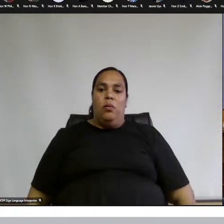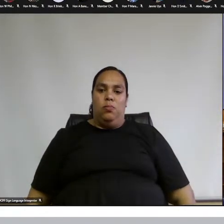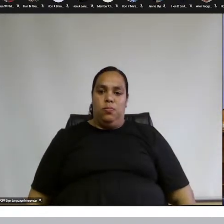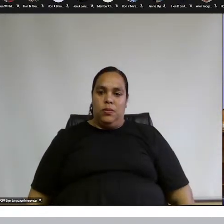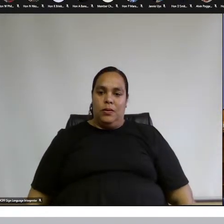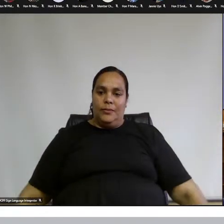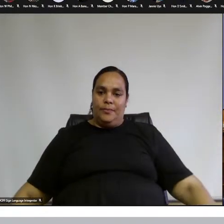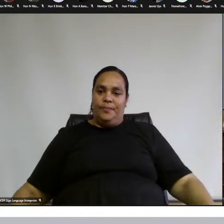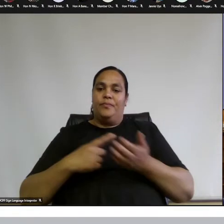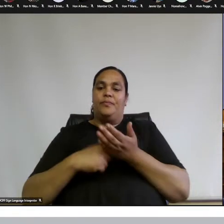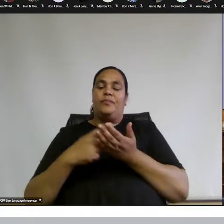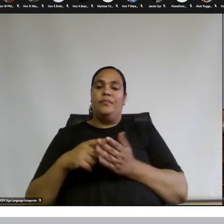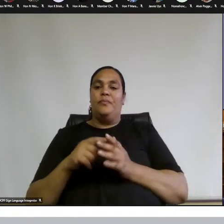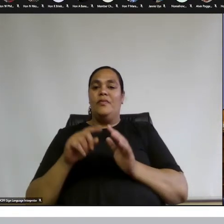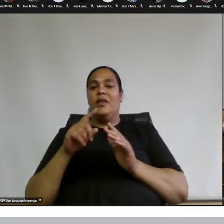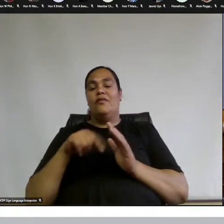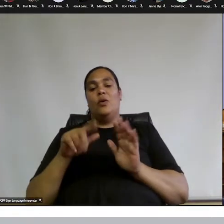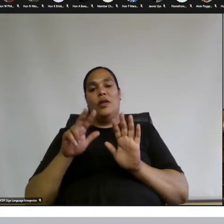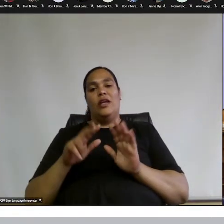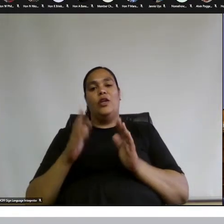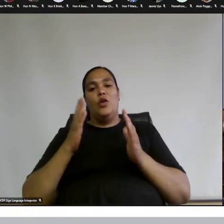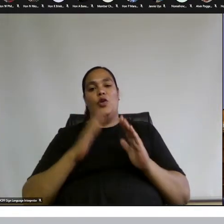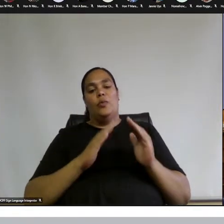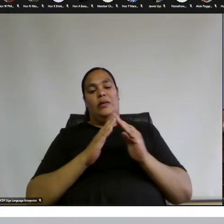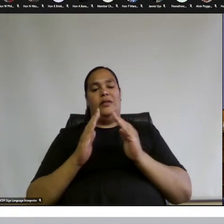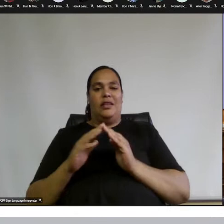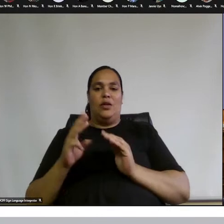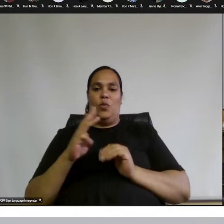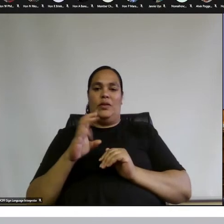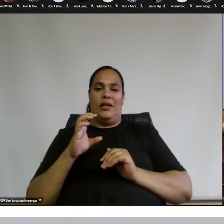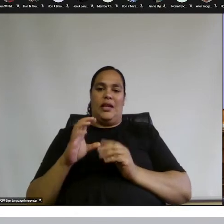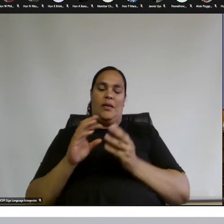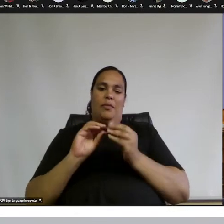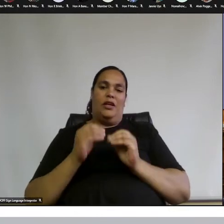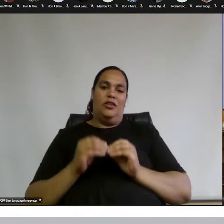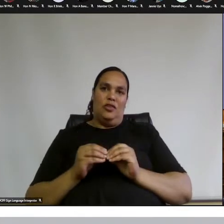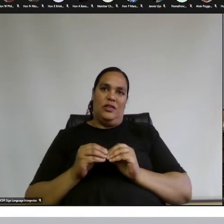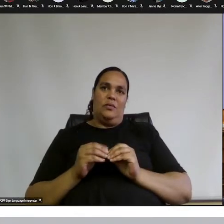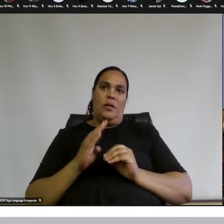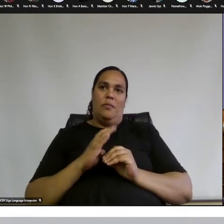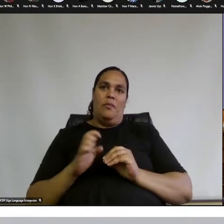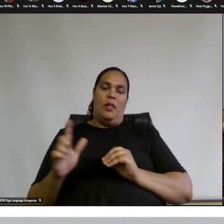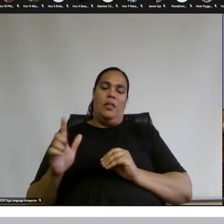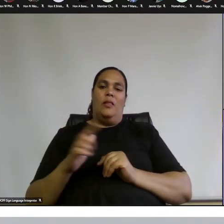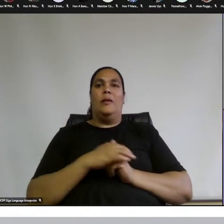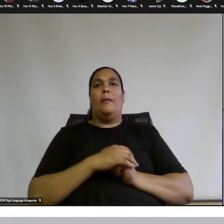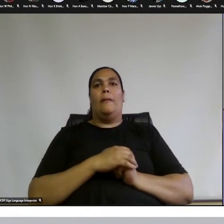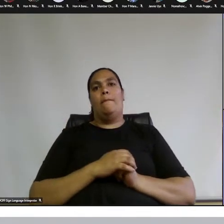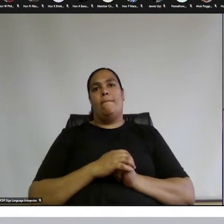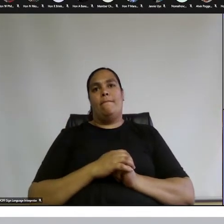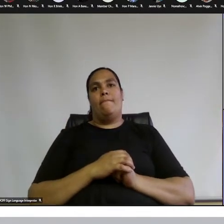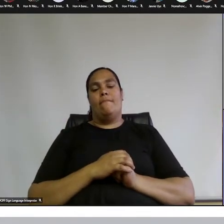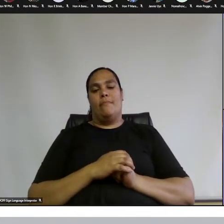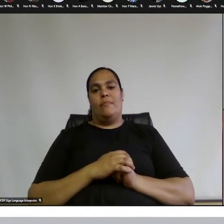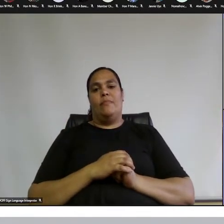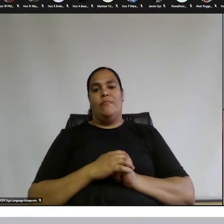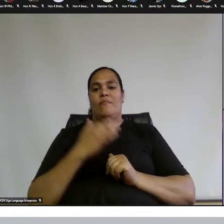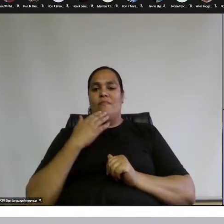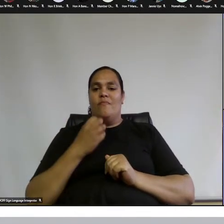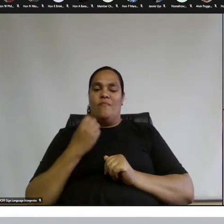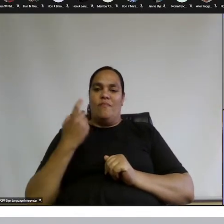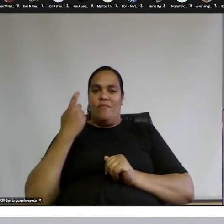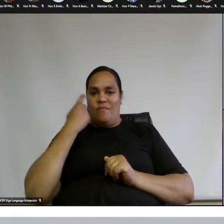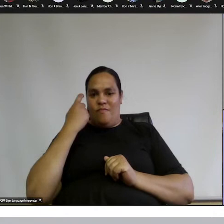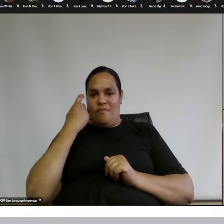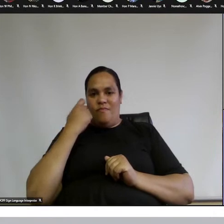Debate on Vote 8, Human Settlements, Western Cape Adjustments Appropriation Bill. Thank you very much, Mr.